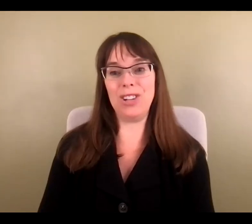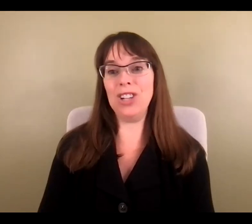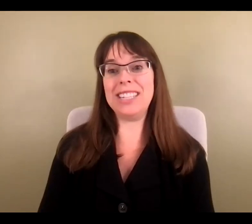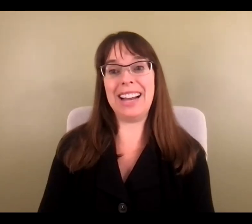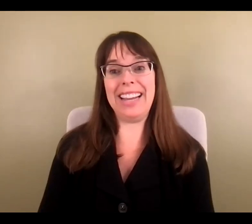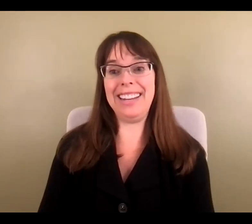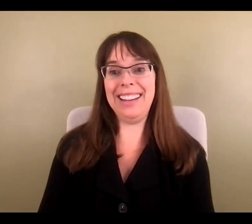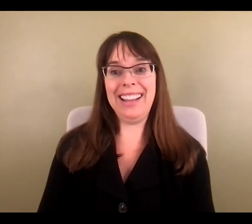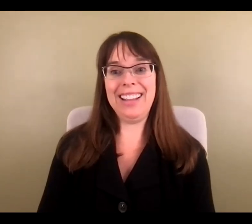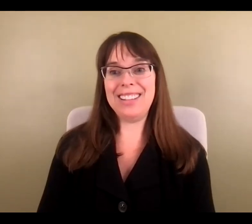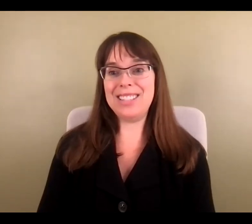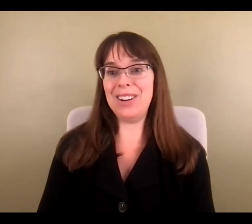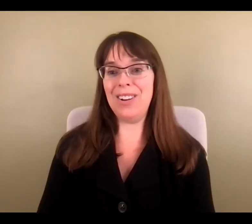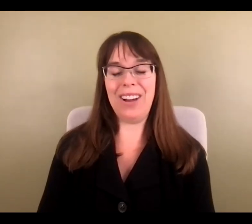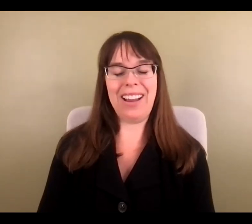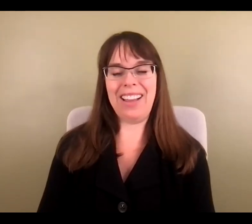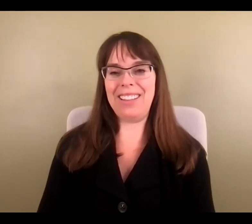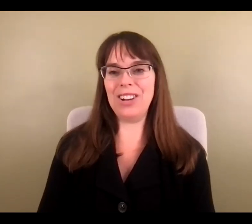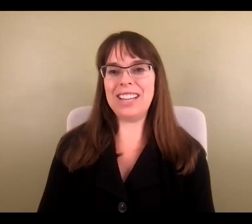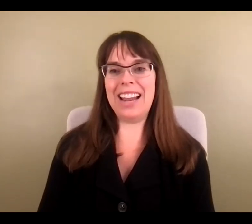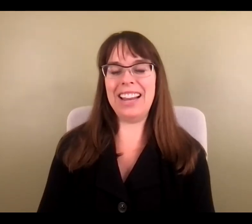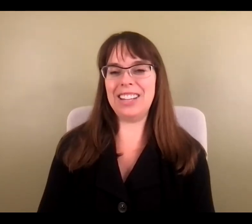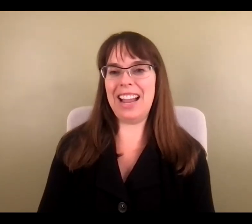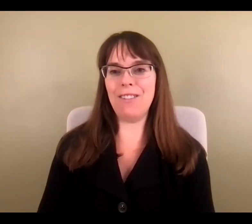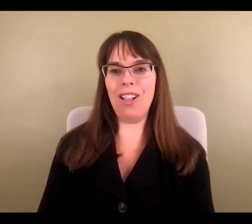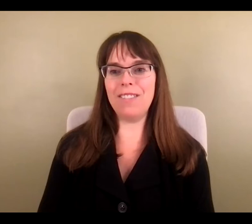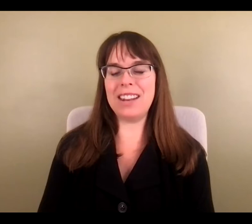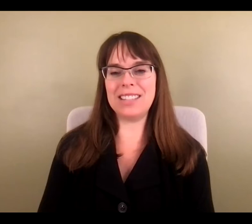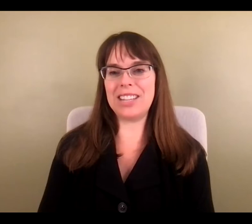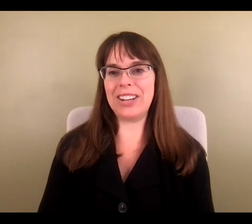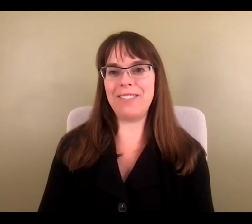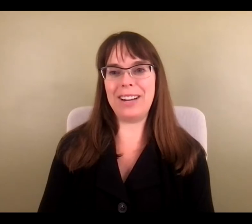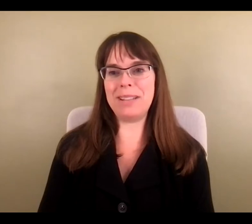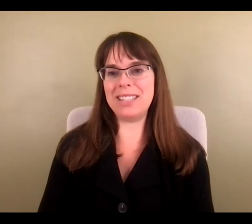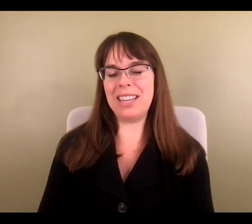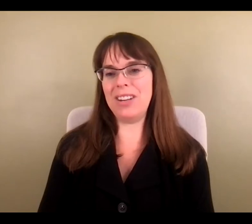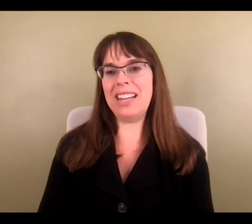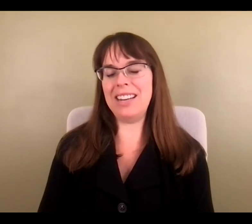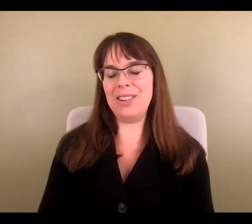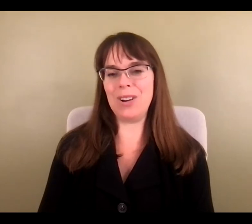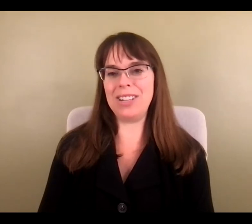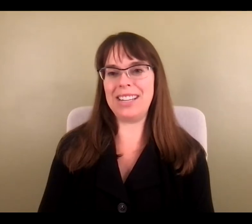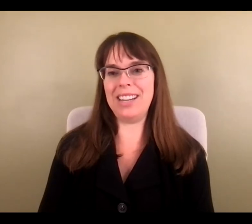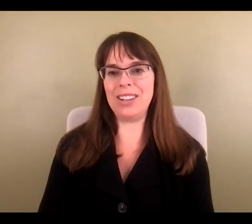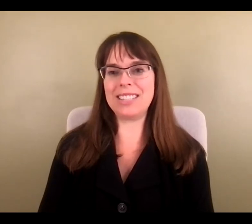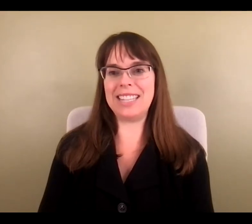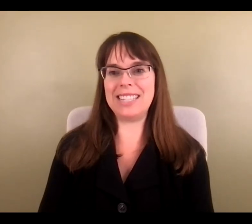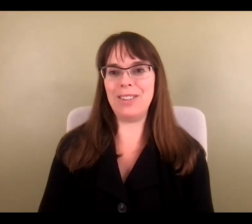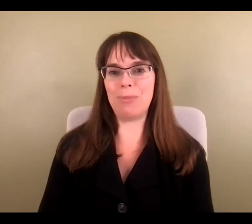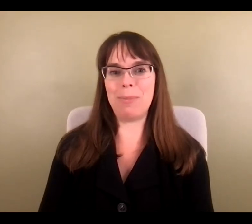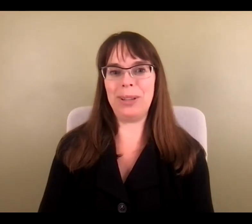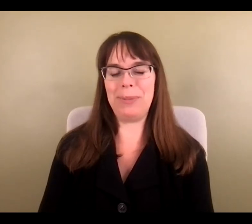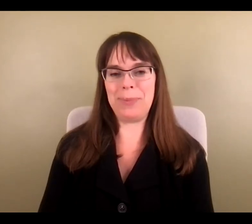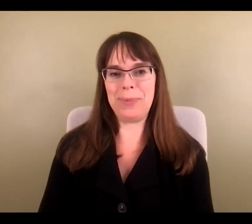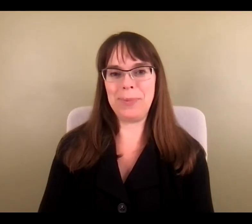heal is a good diet. So your diet can have all of the necessary vitamins that you need in order to get your skin to